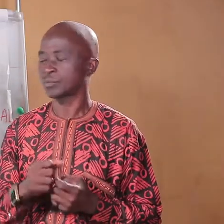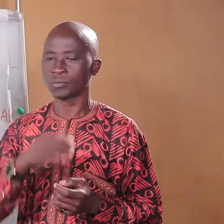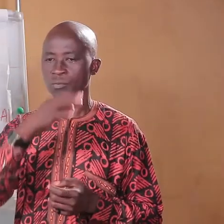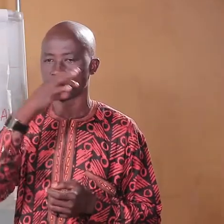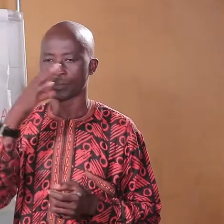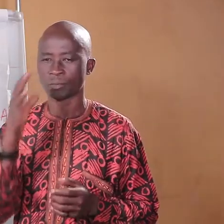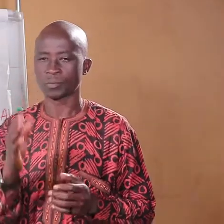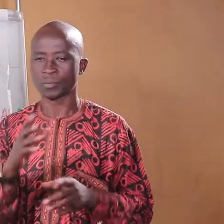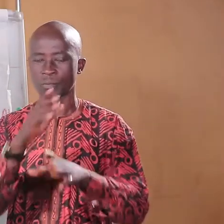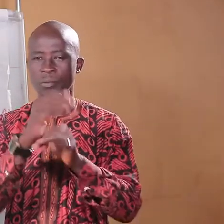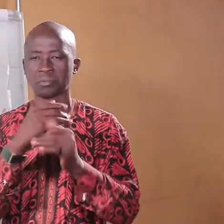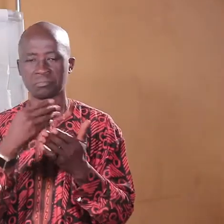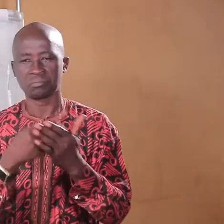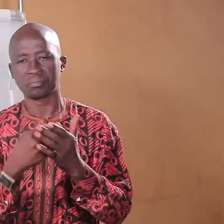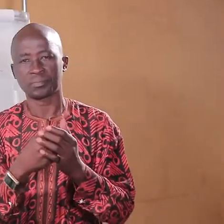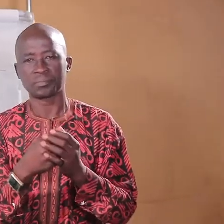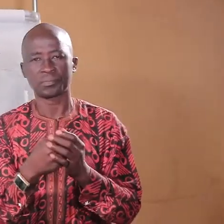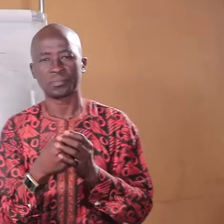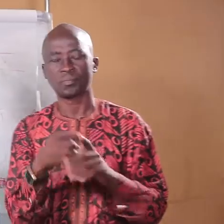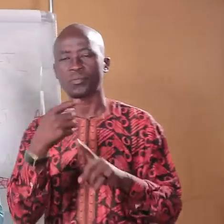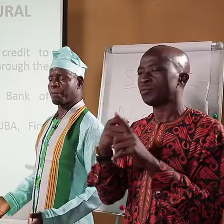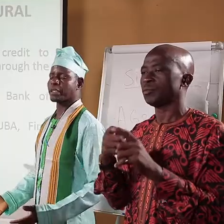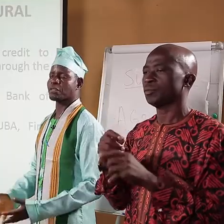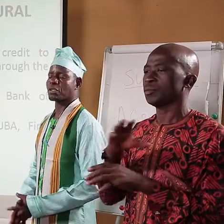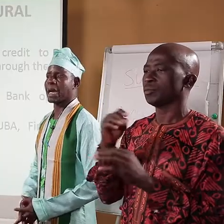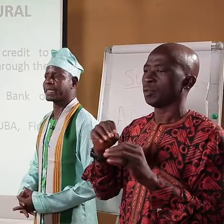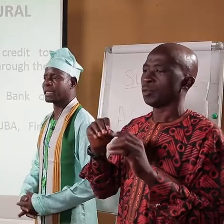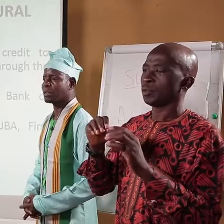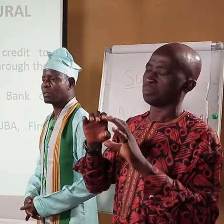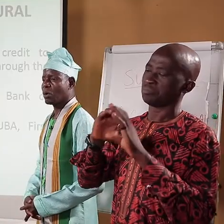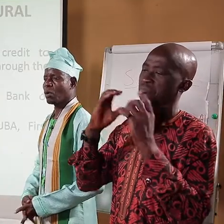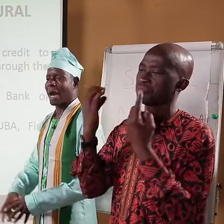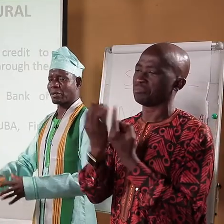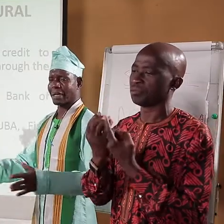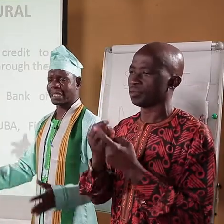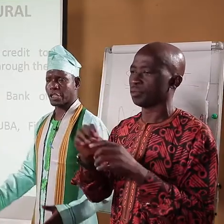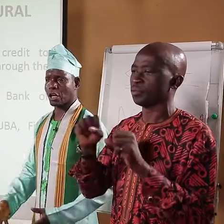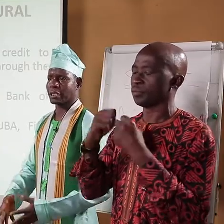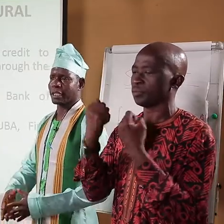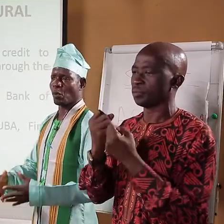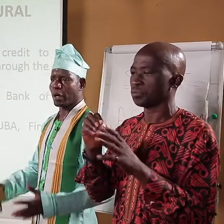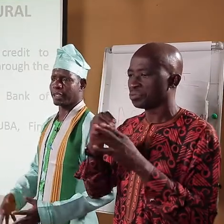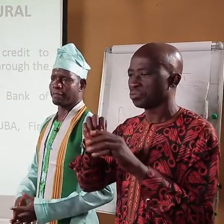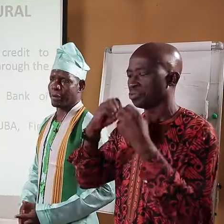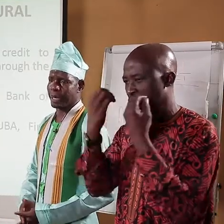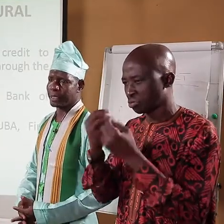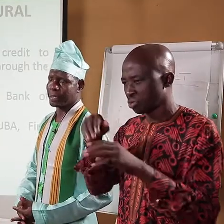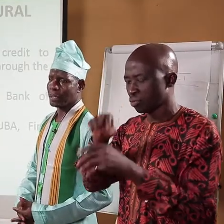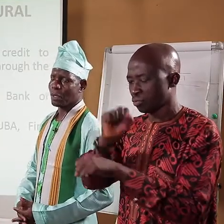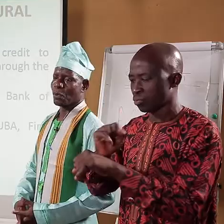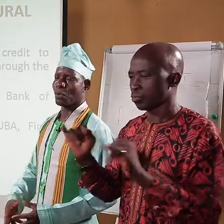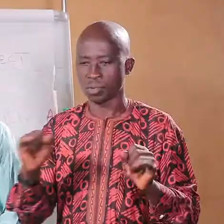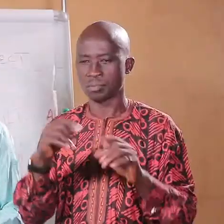Farmers get their money from a cooperative society or an organization in a working